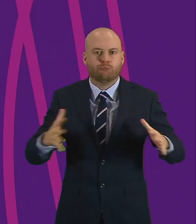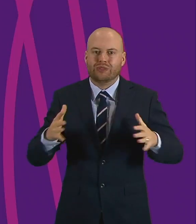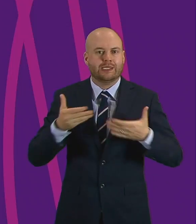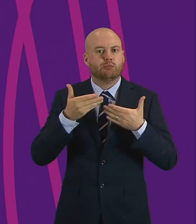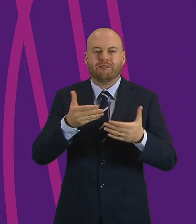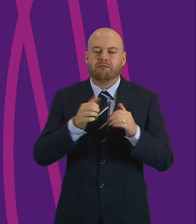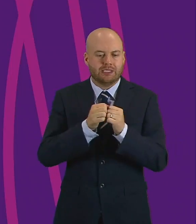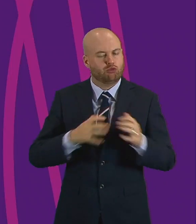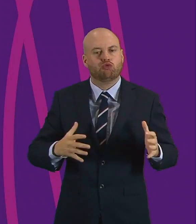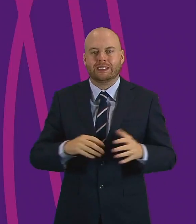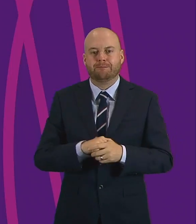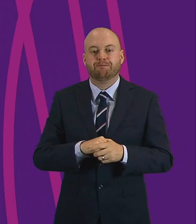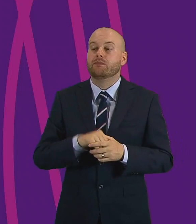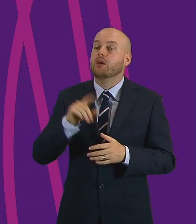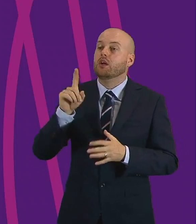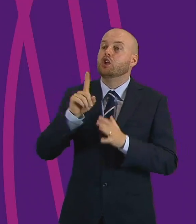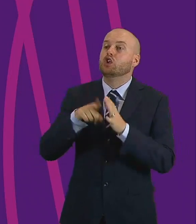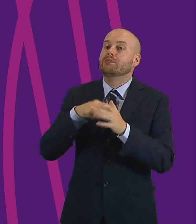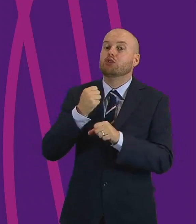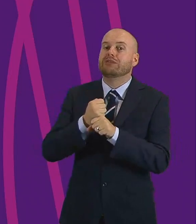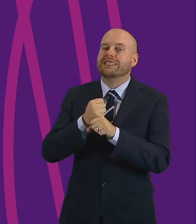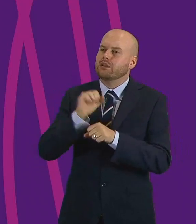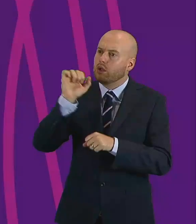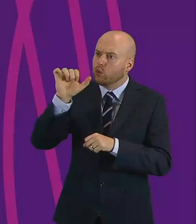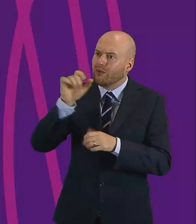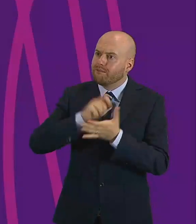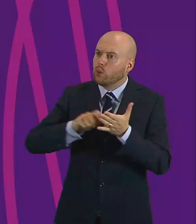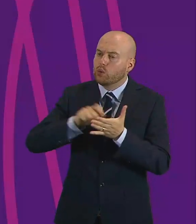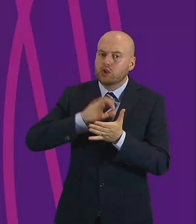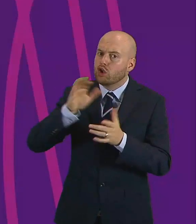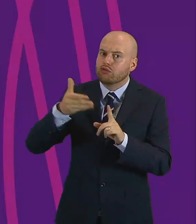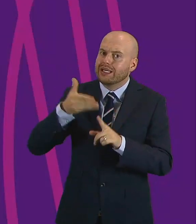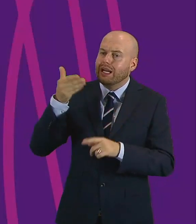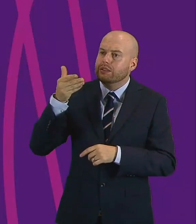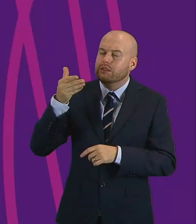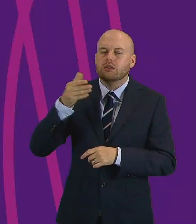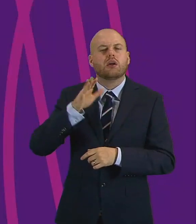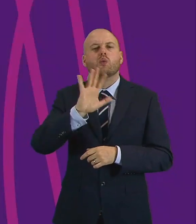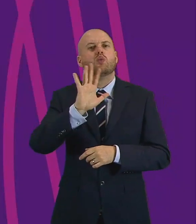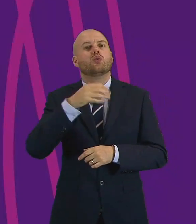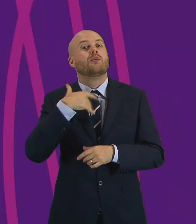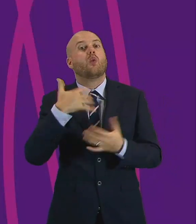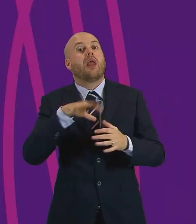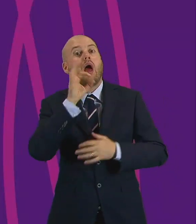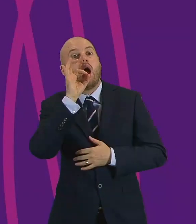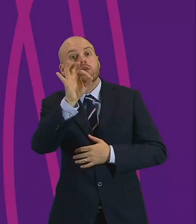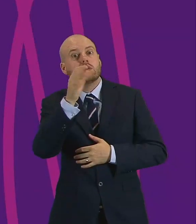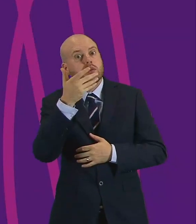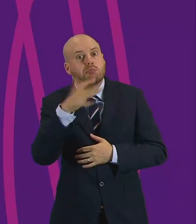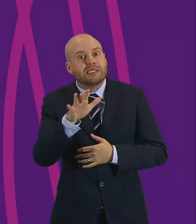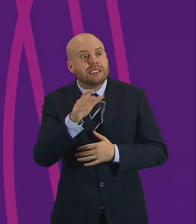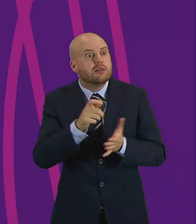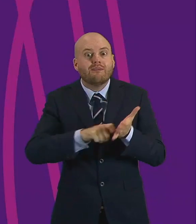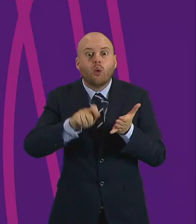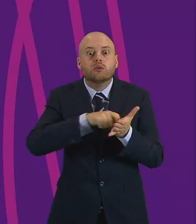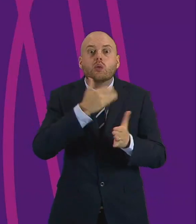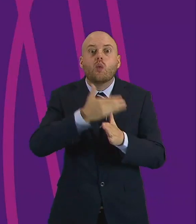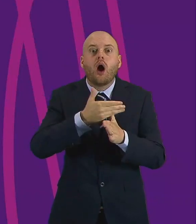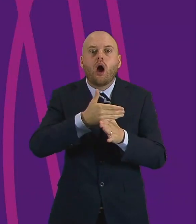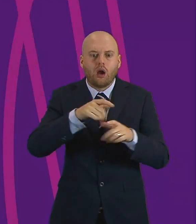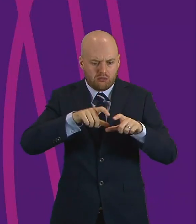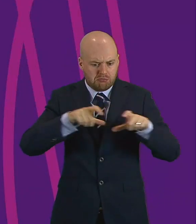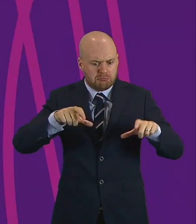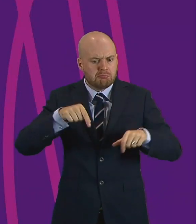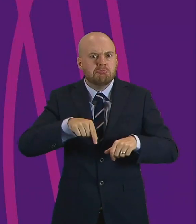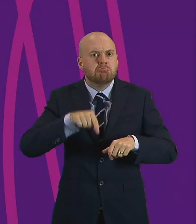Point of order from Jamie Green. I take it your vote was not recognised? It's just to check if it was registered. It's not appearing on the screen, but I see the microphone